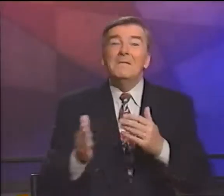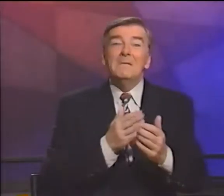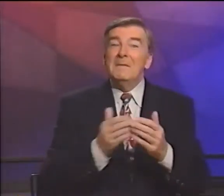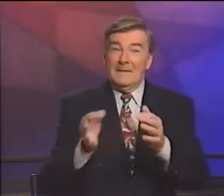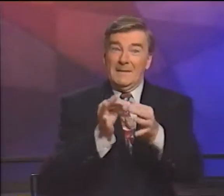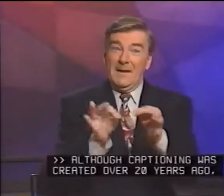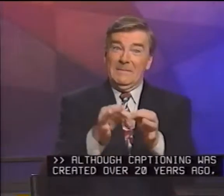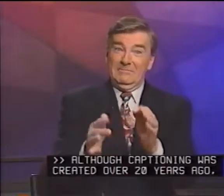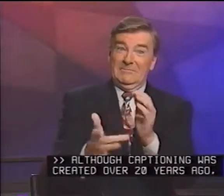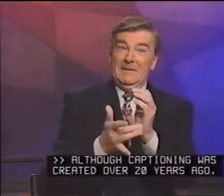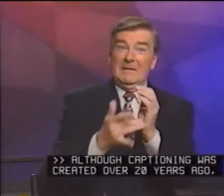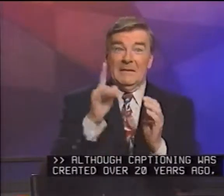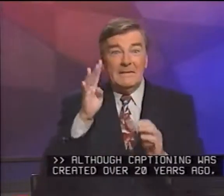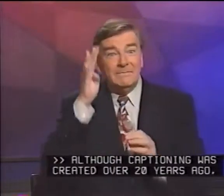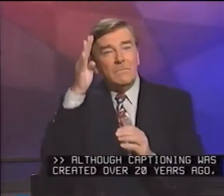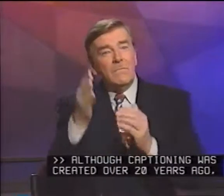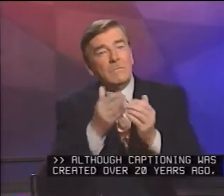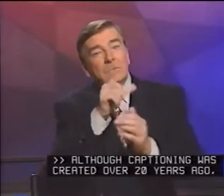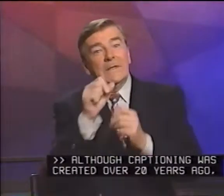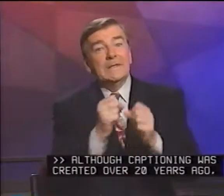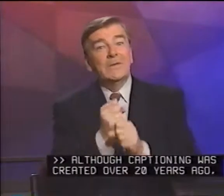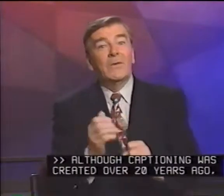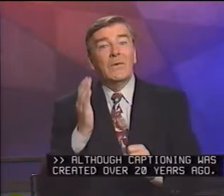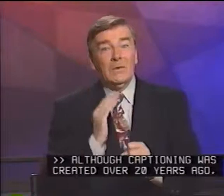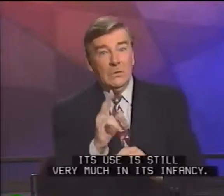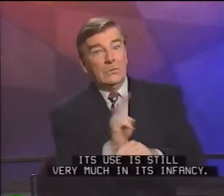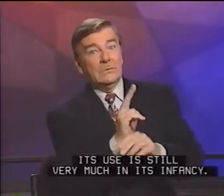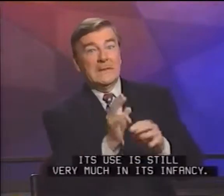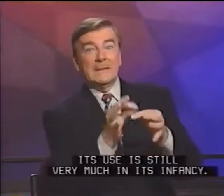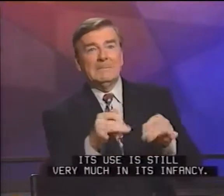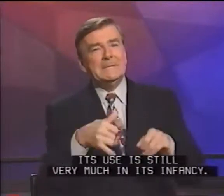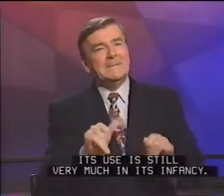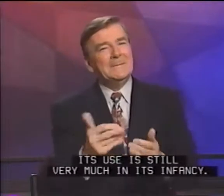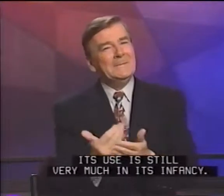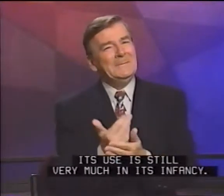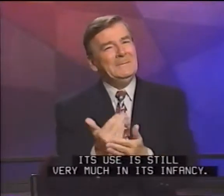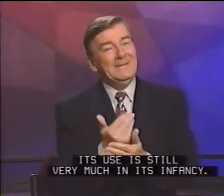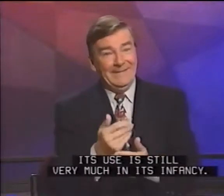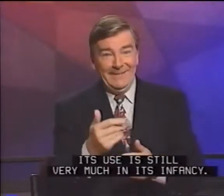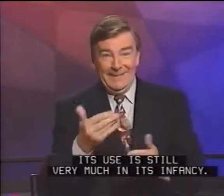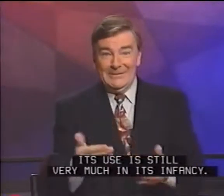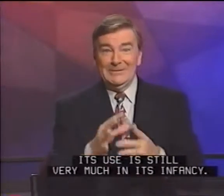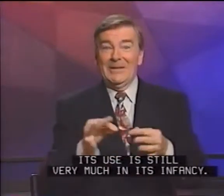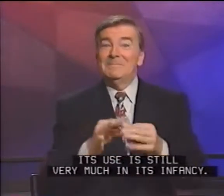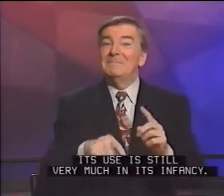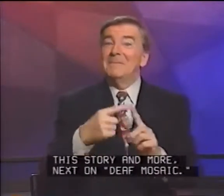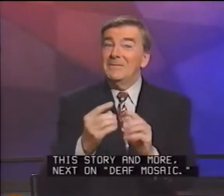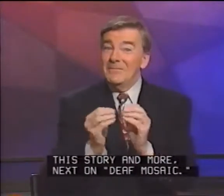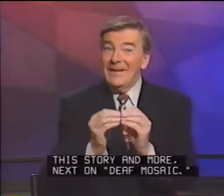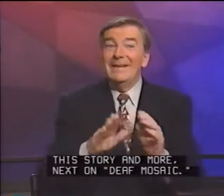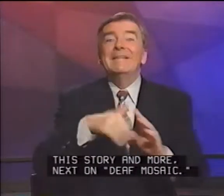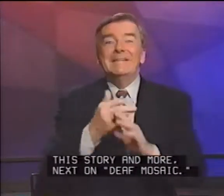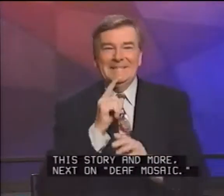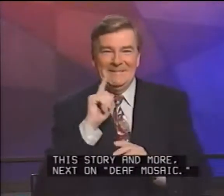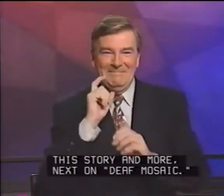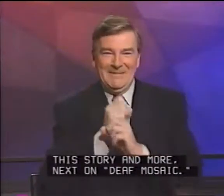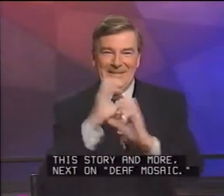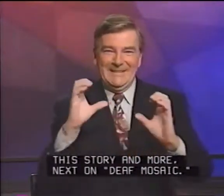Although captioning was created over 20 years ago, its use is still very much in its infancy. This story and more, next